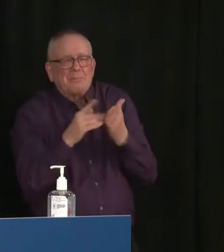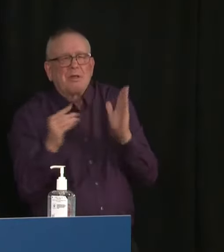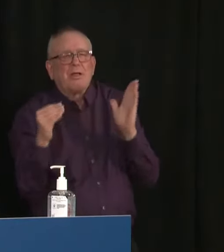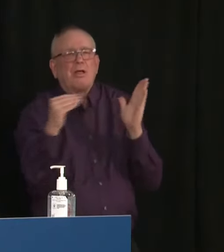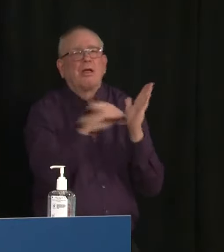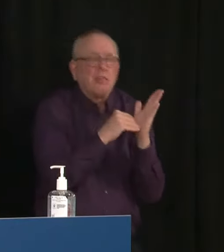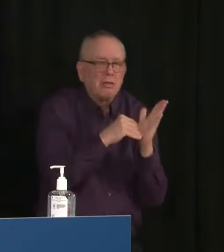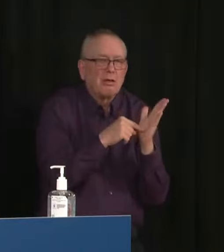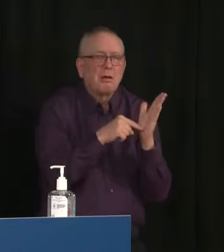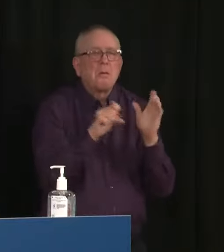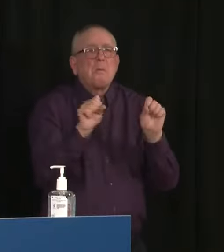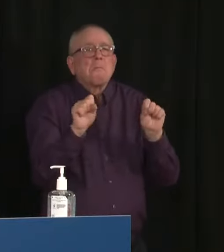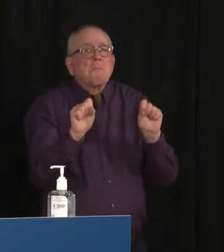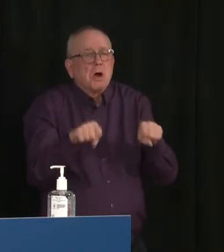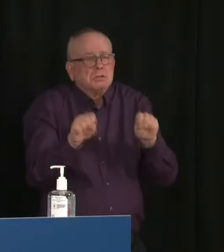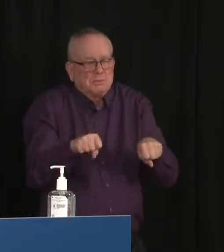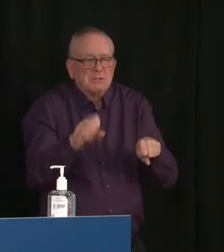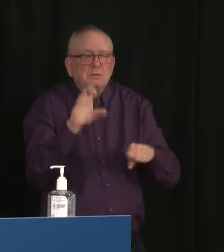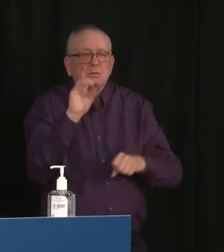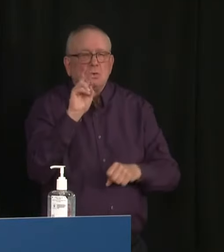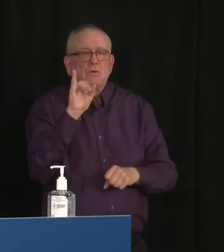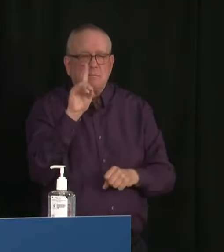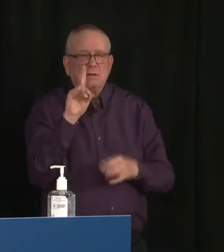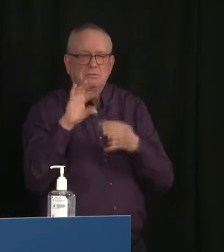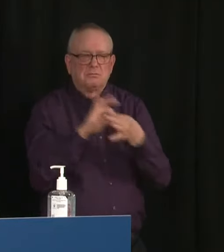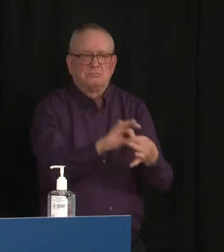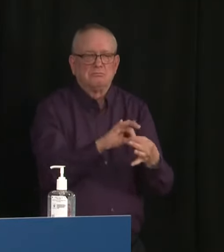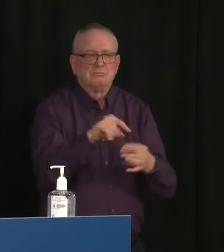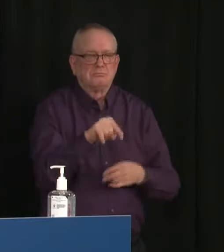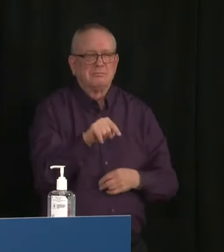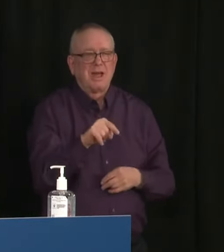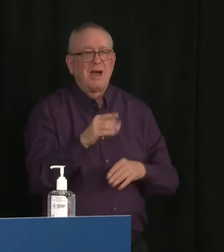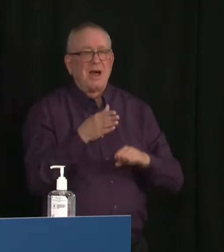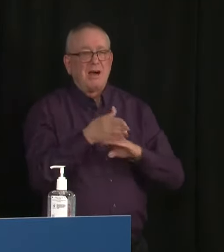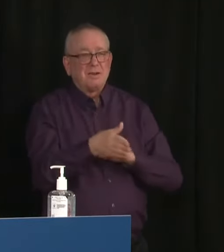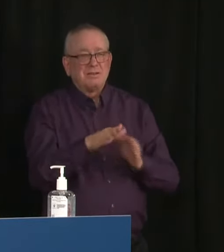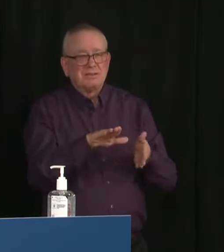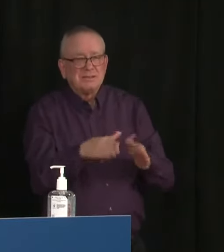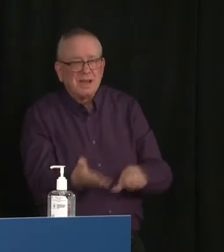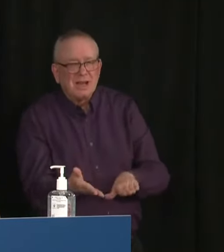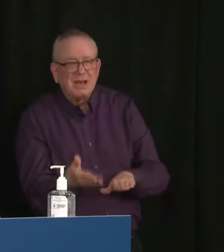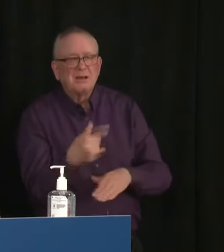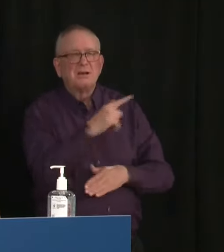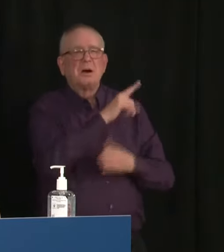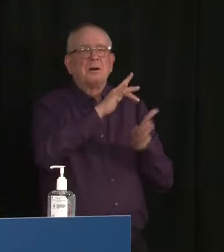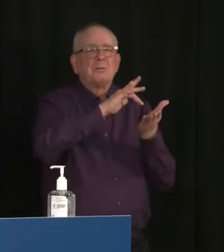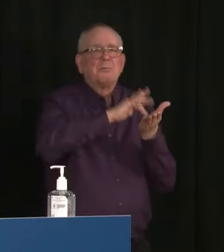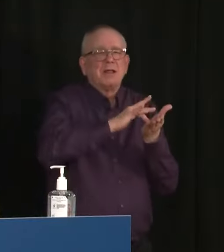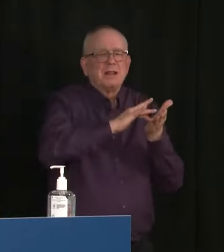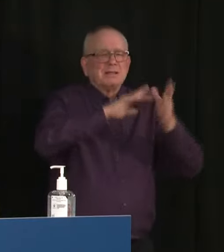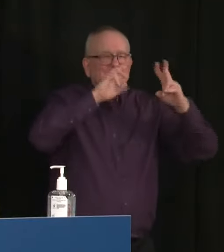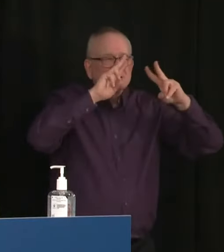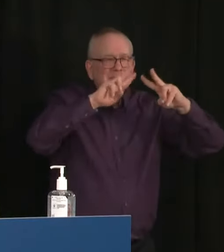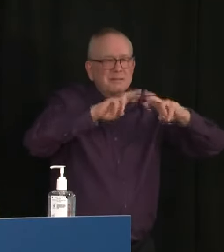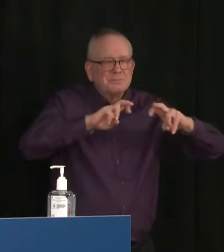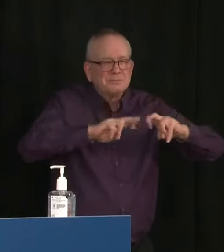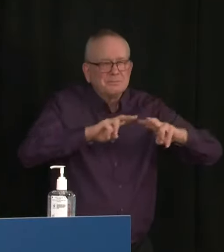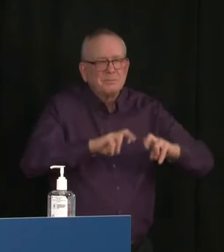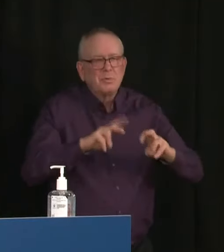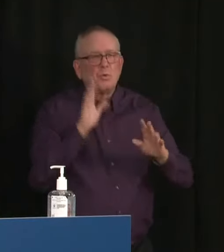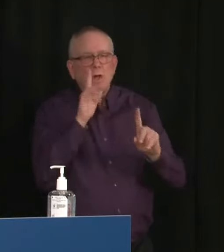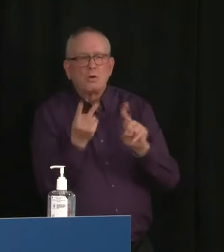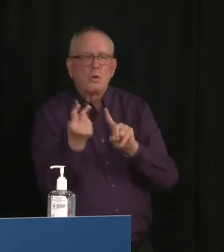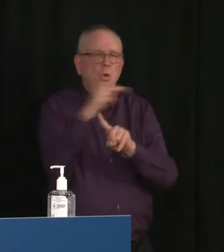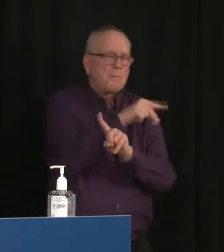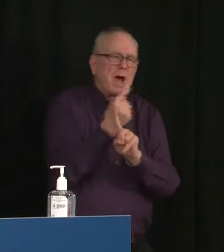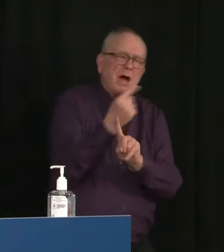files post-mortem to determine if the virus was indeed a contributing cause. Most often, these remain classified